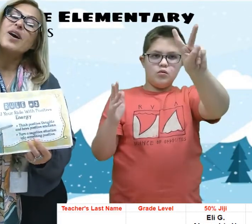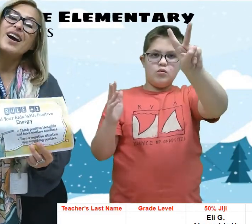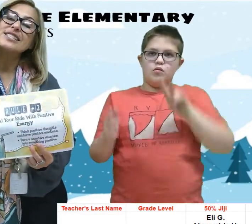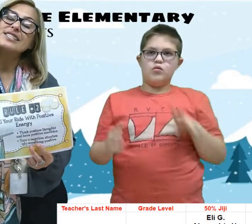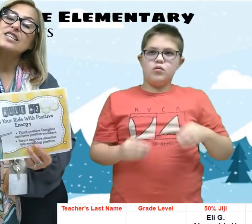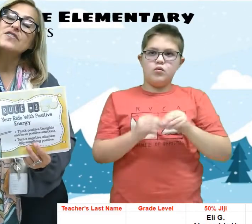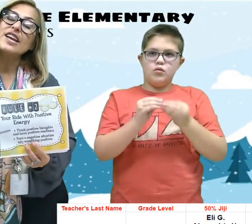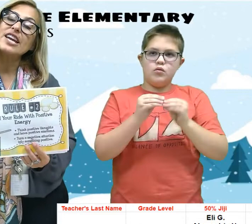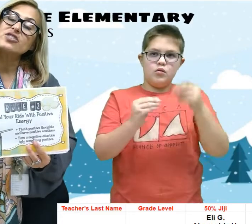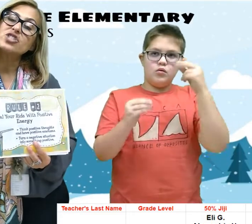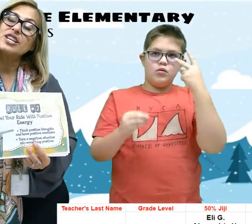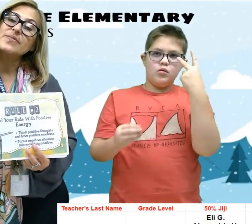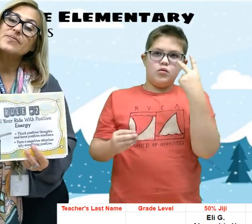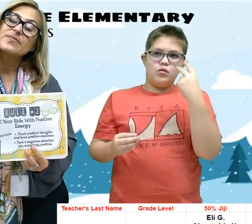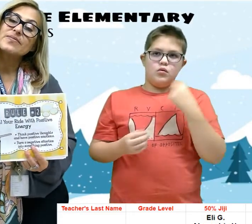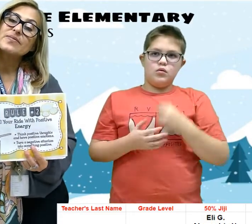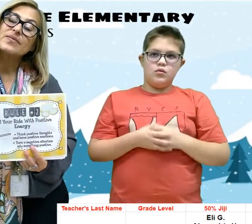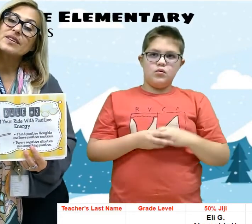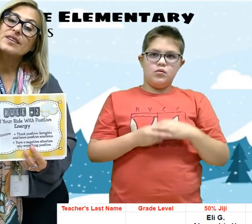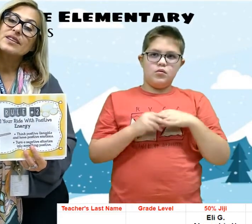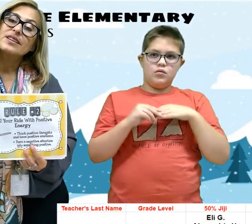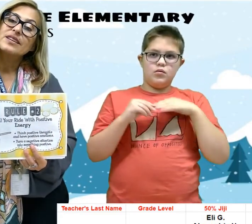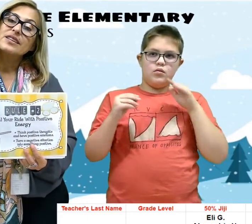with positive energy.